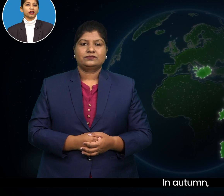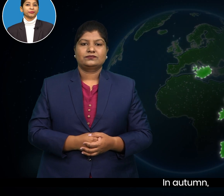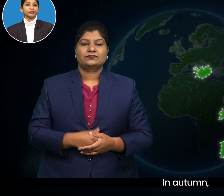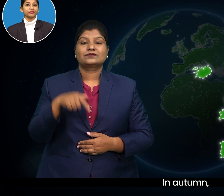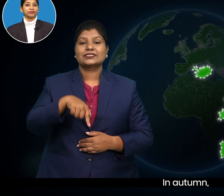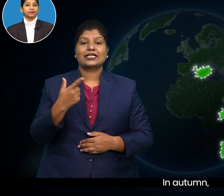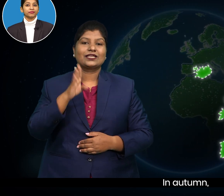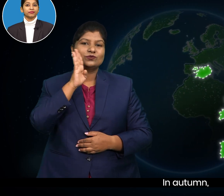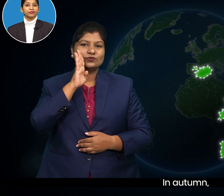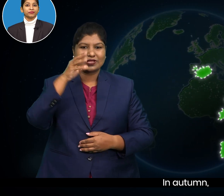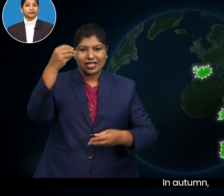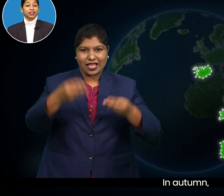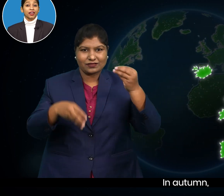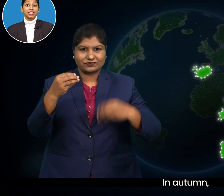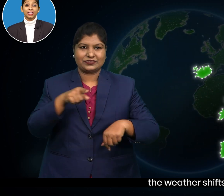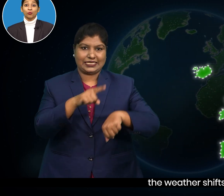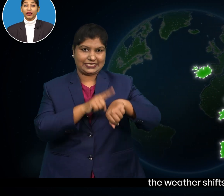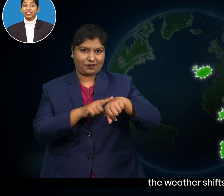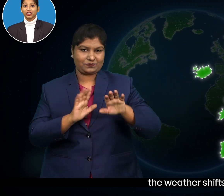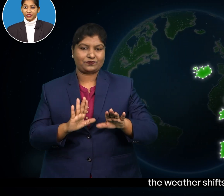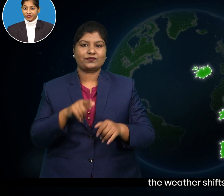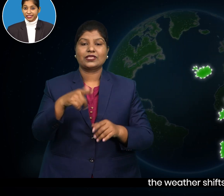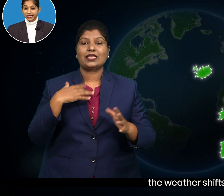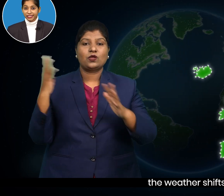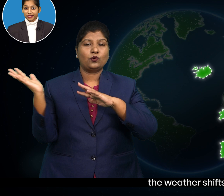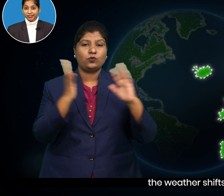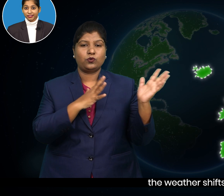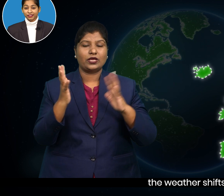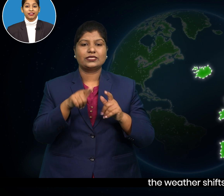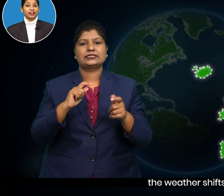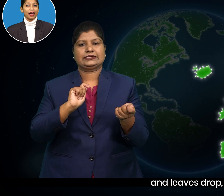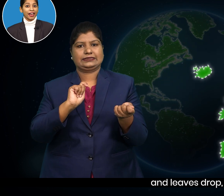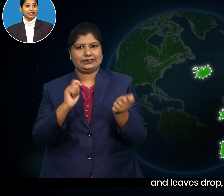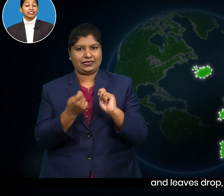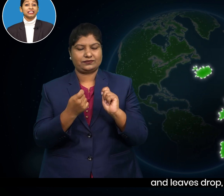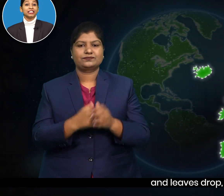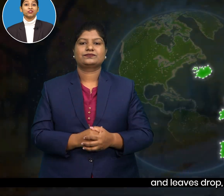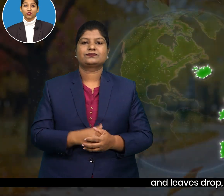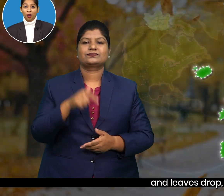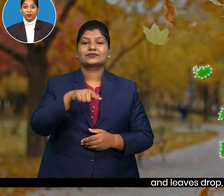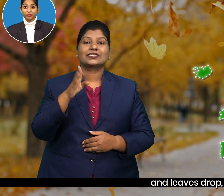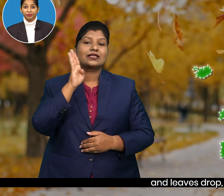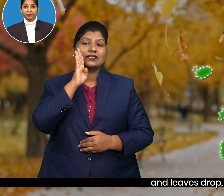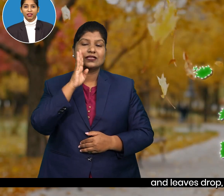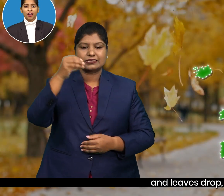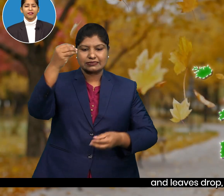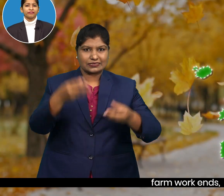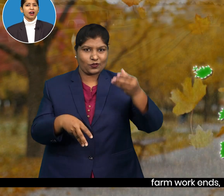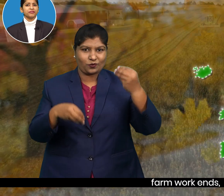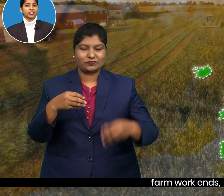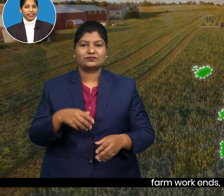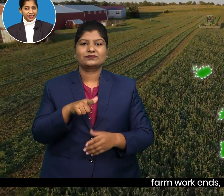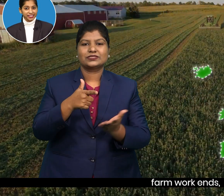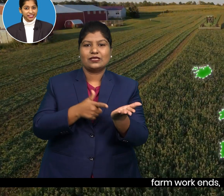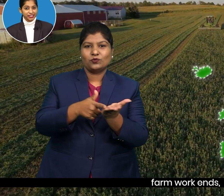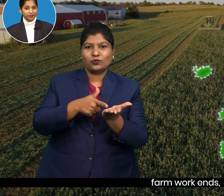In autumn, the weather shifts and leaves drop, farm